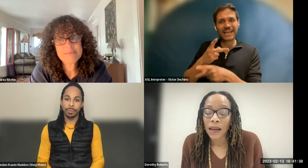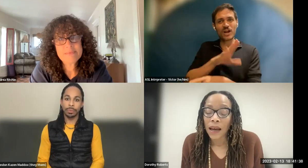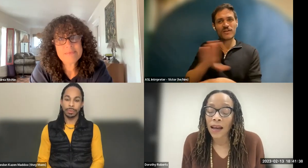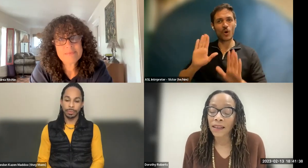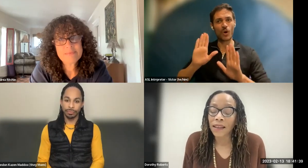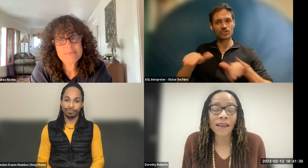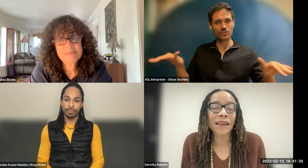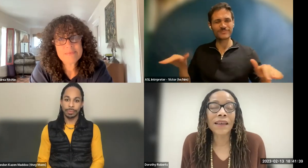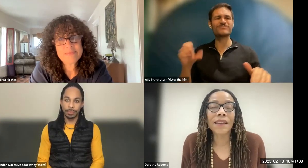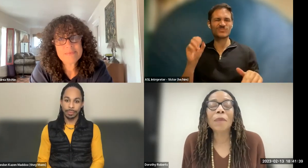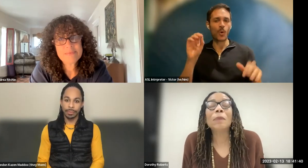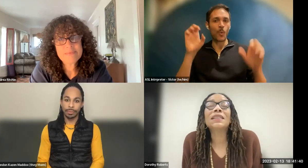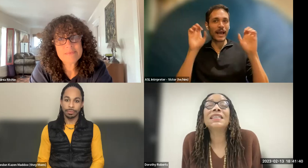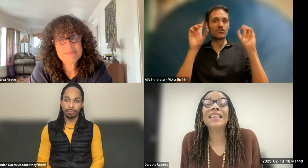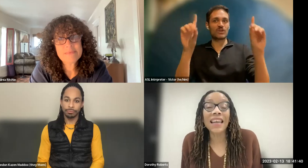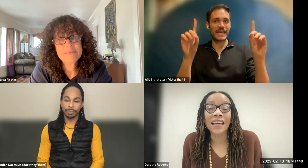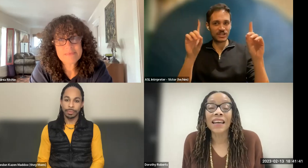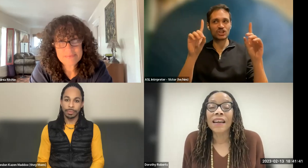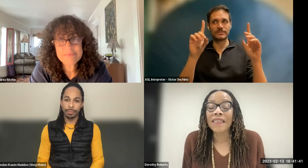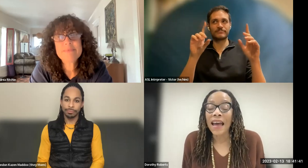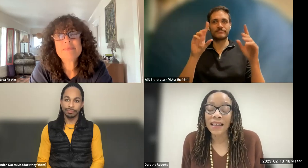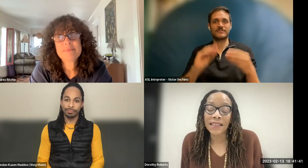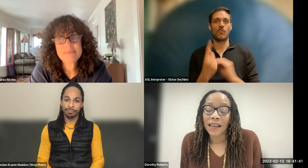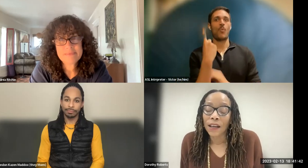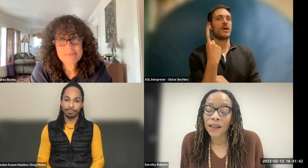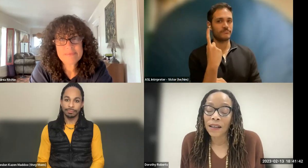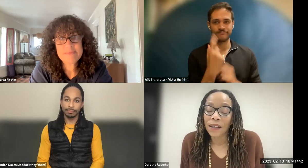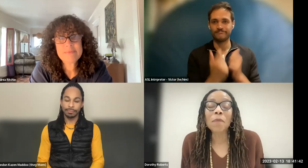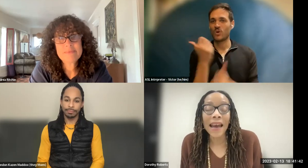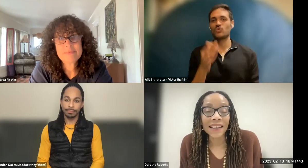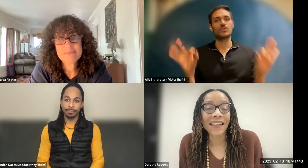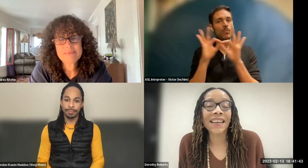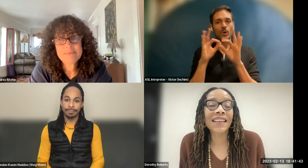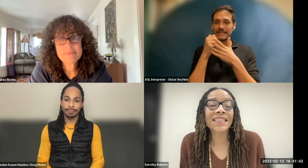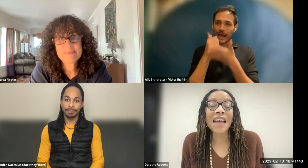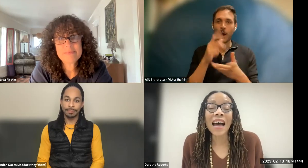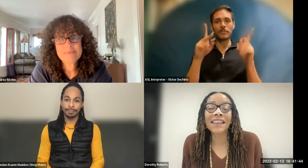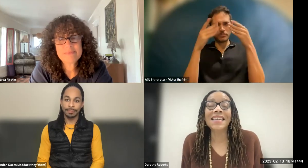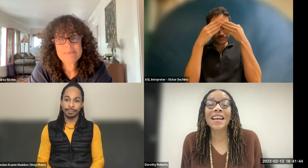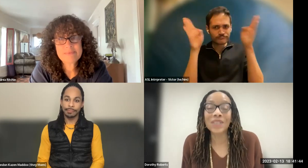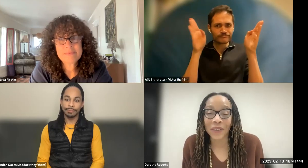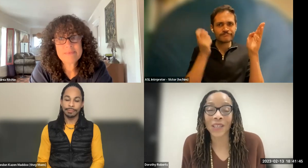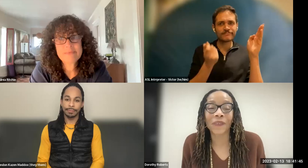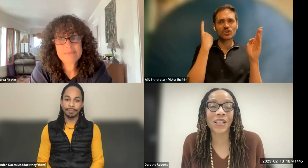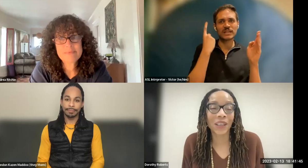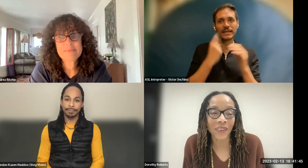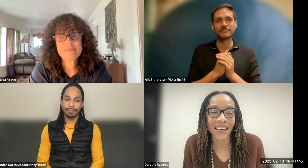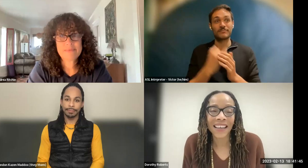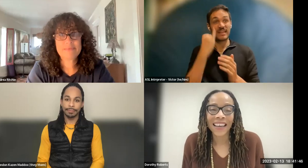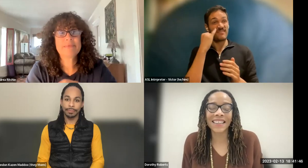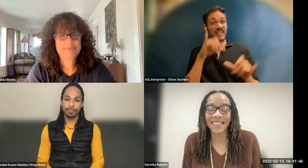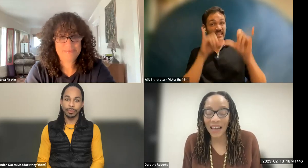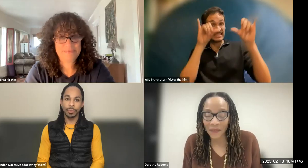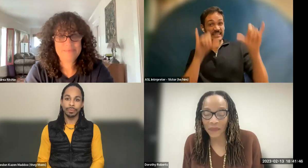to get people to see, that dismantling it is not dangerous for